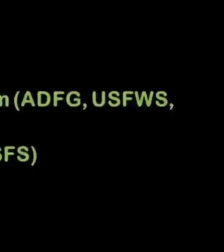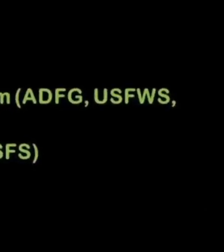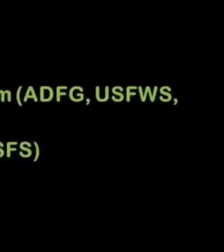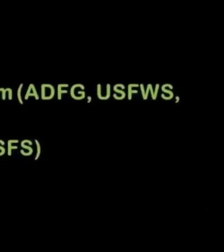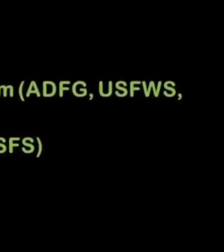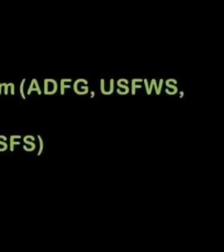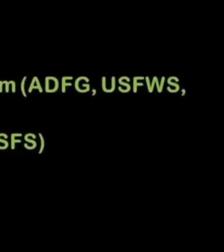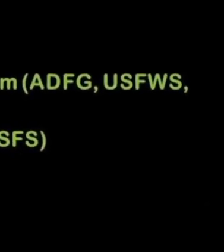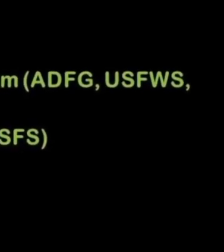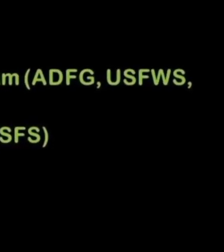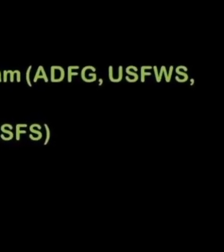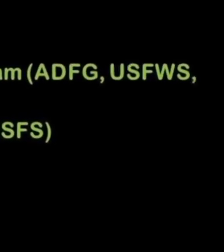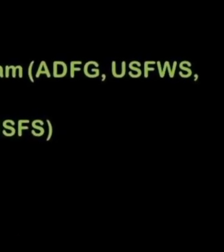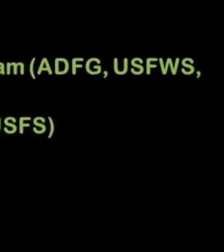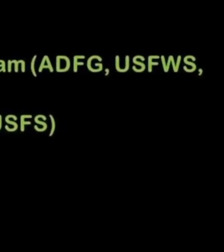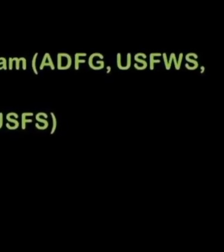again.